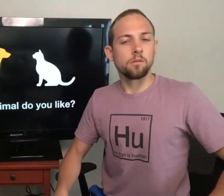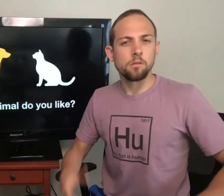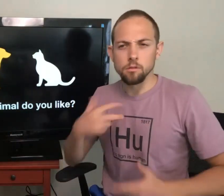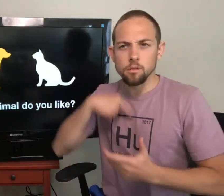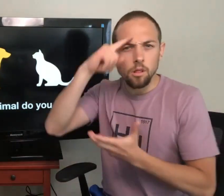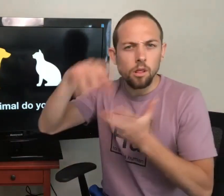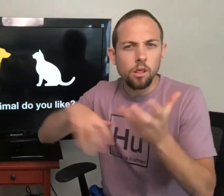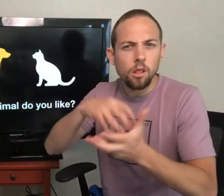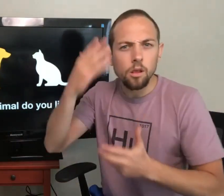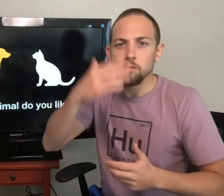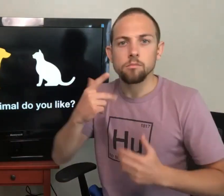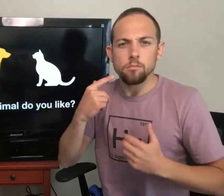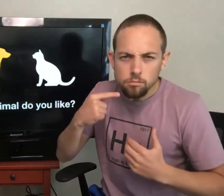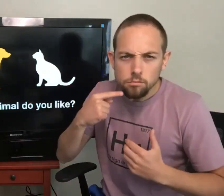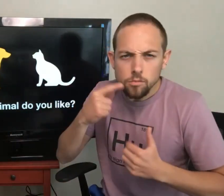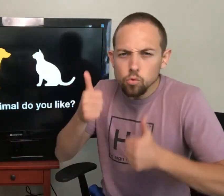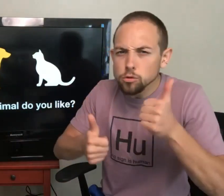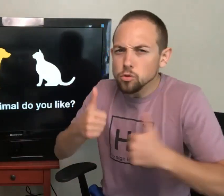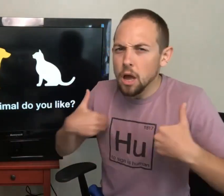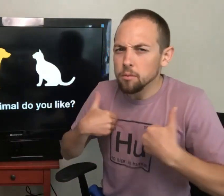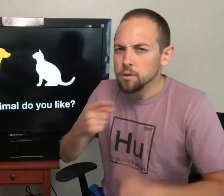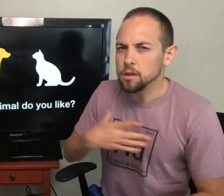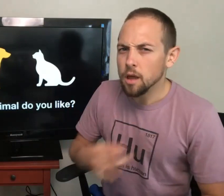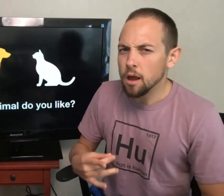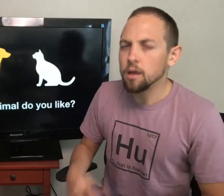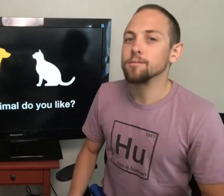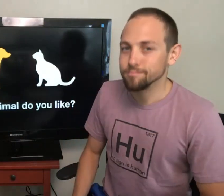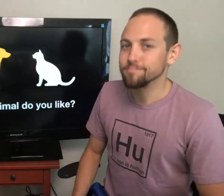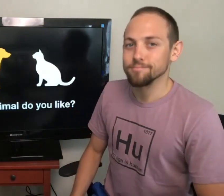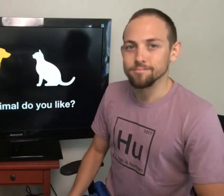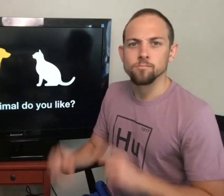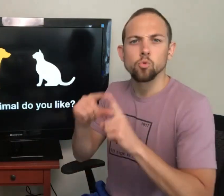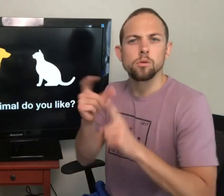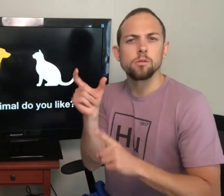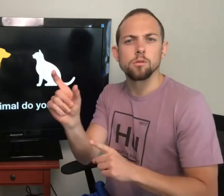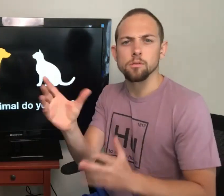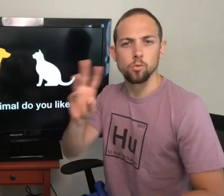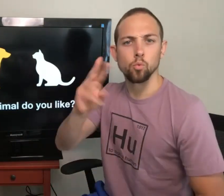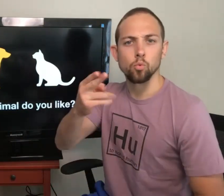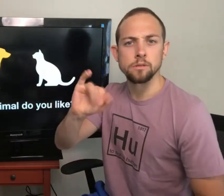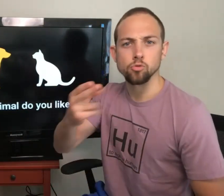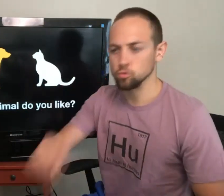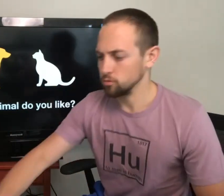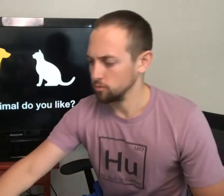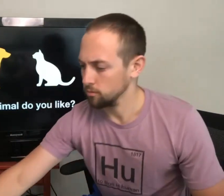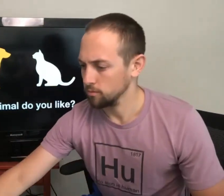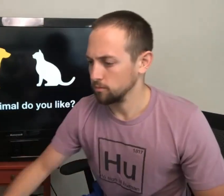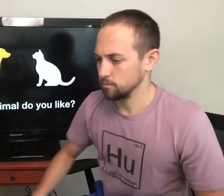And again, you can't ask it without furrowing your brow and tipping your head forward, or it simply isn't a question. We can tell that